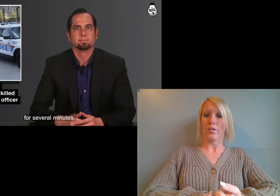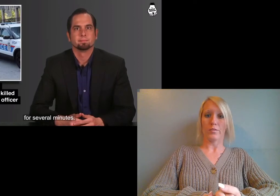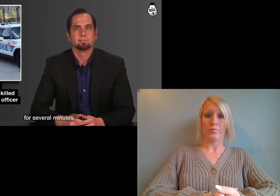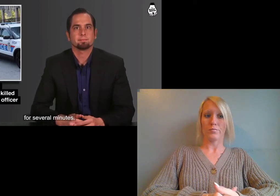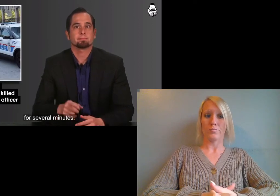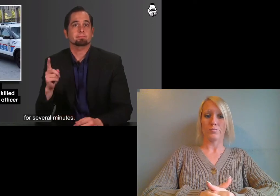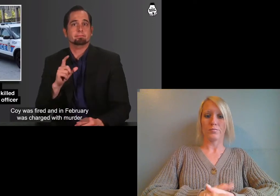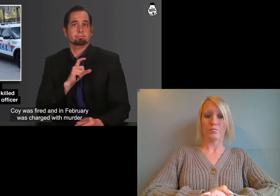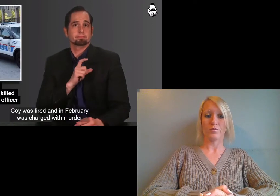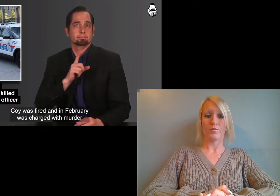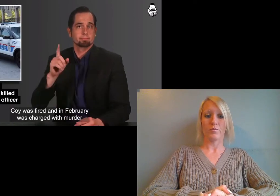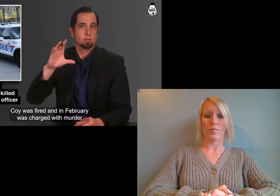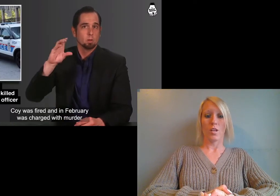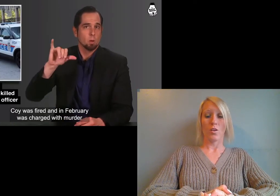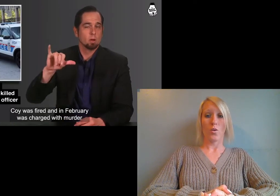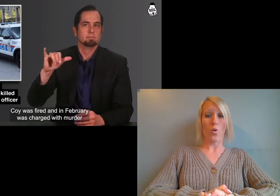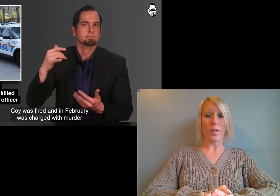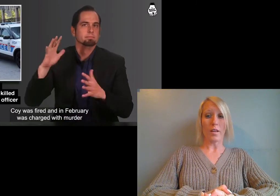minutes later.